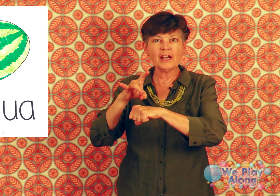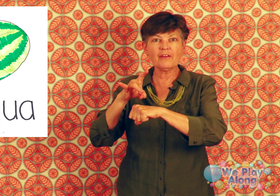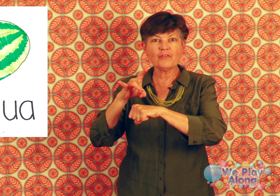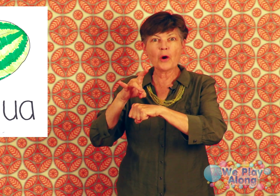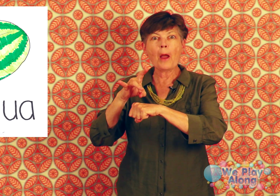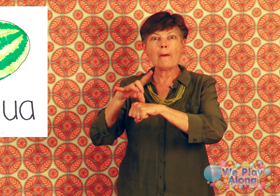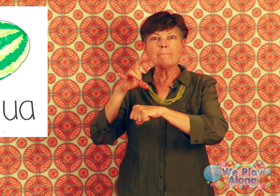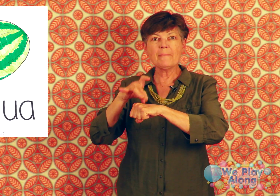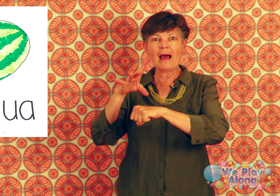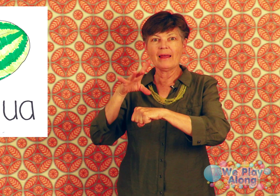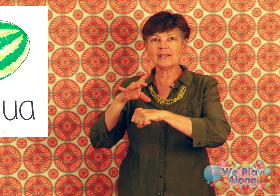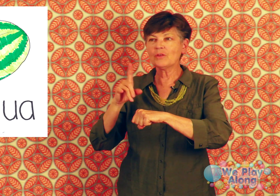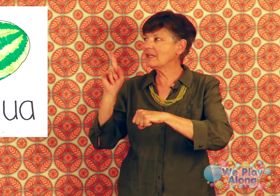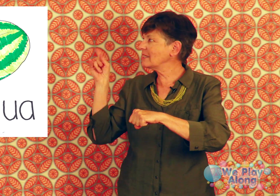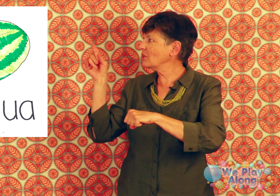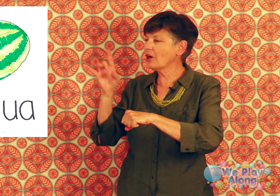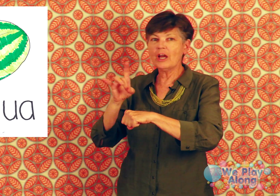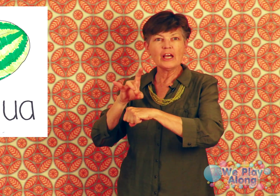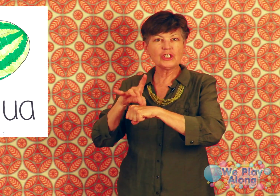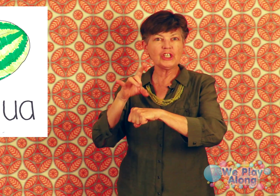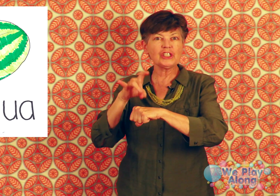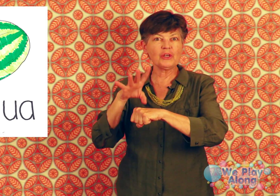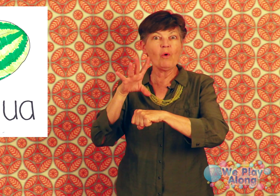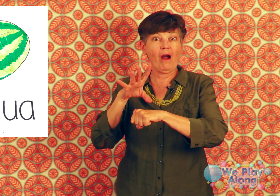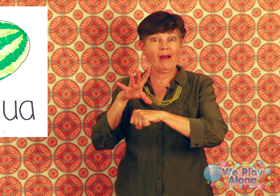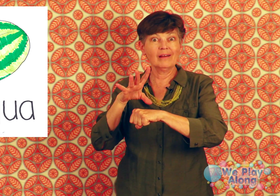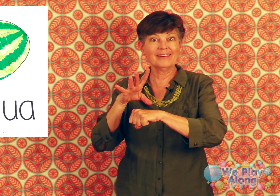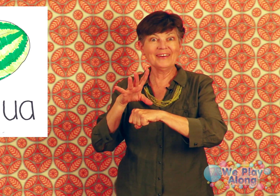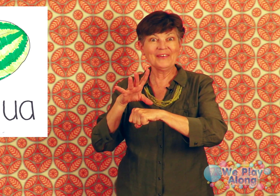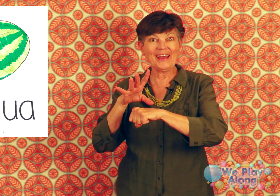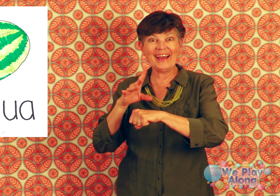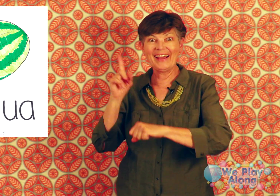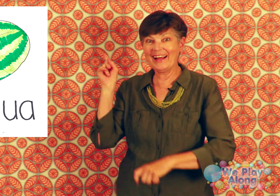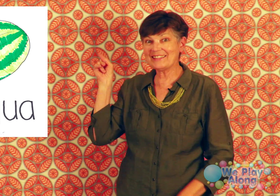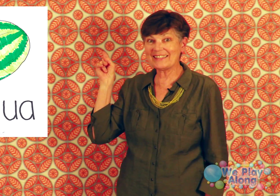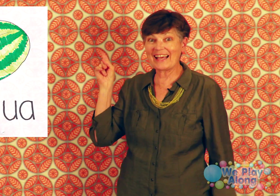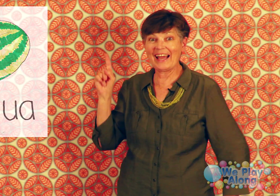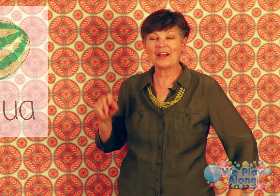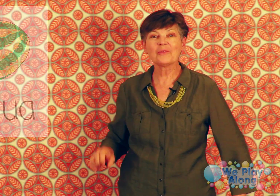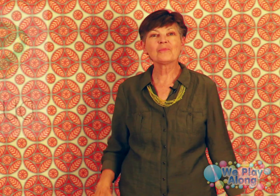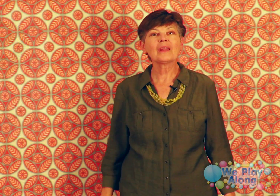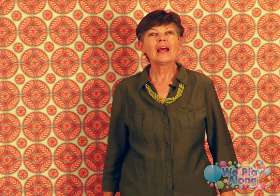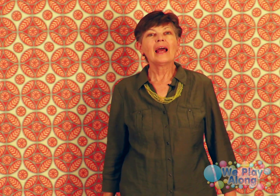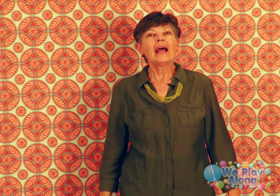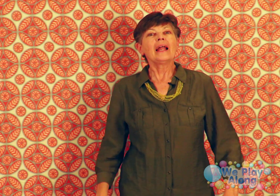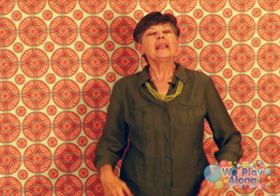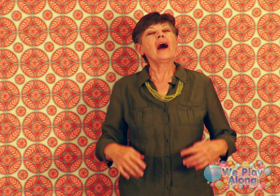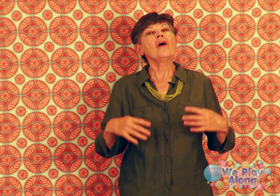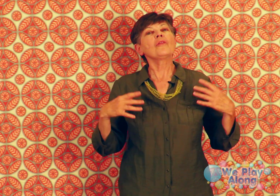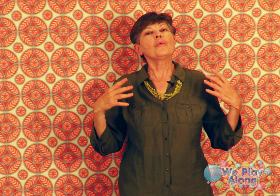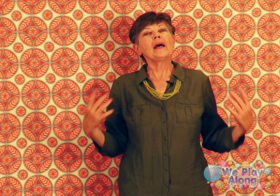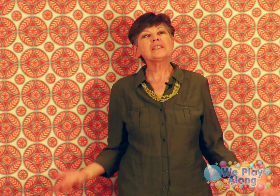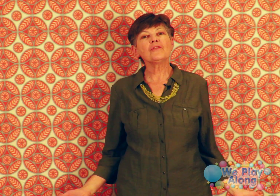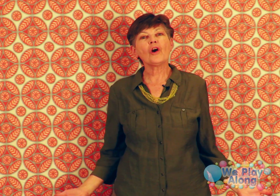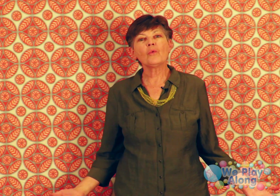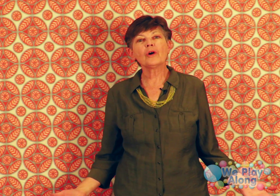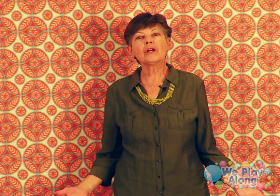sign for melon. So this is our Chichiwa. Okay, that's this guy. Now, the rest of our